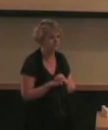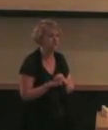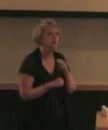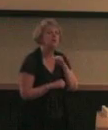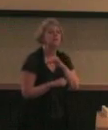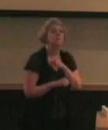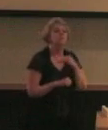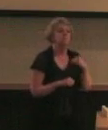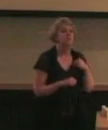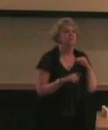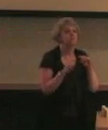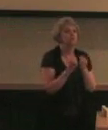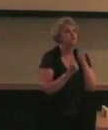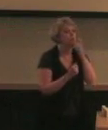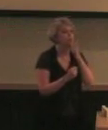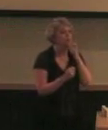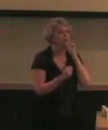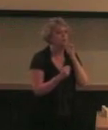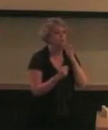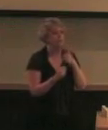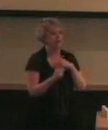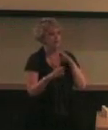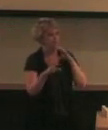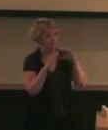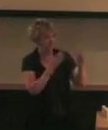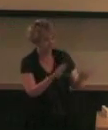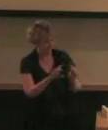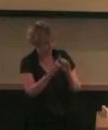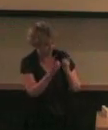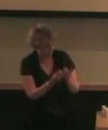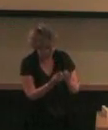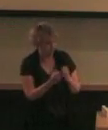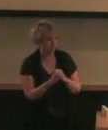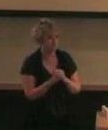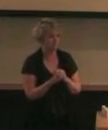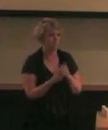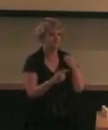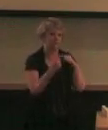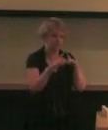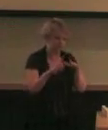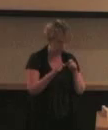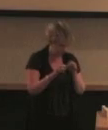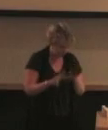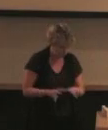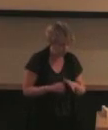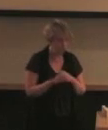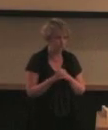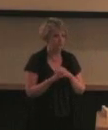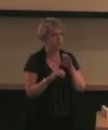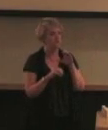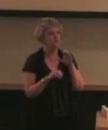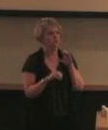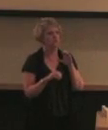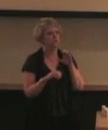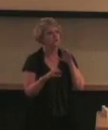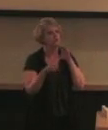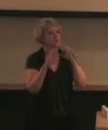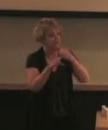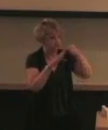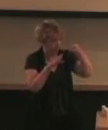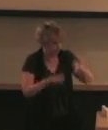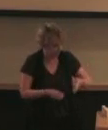Members of the deaf unit team, who are they? Well, we have the communication department, sign language interpreters, communication